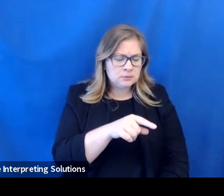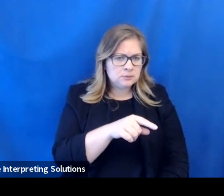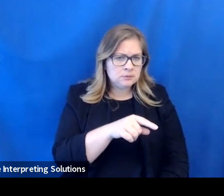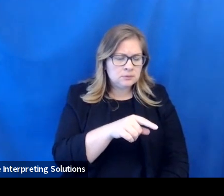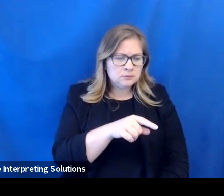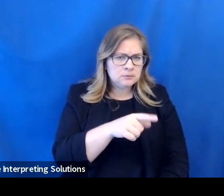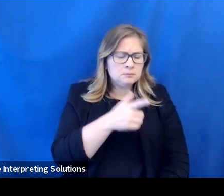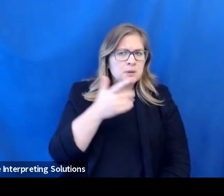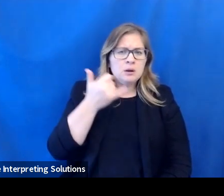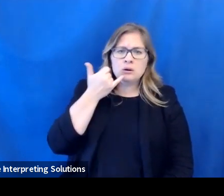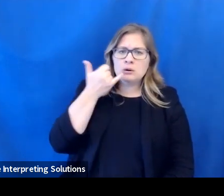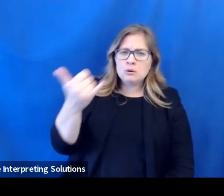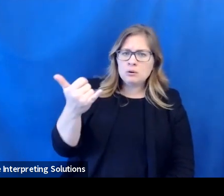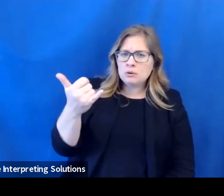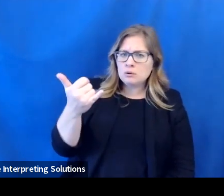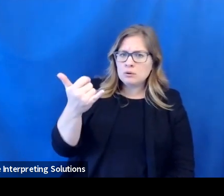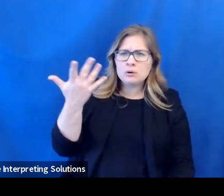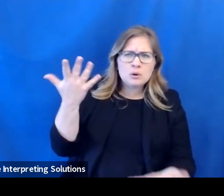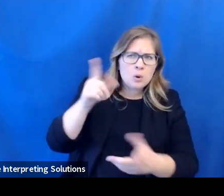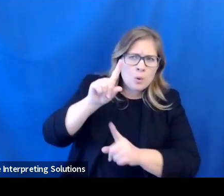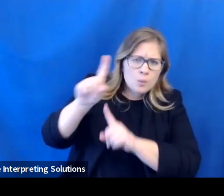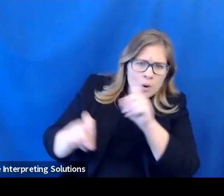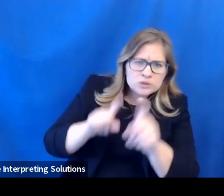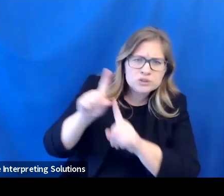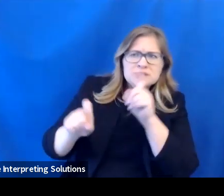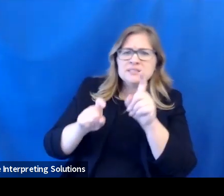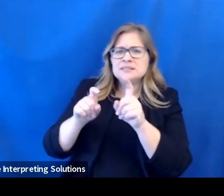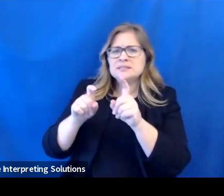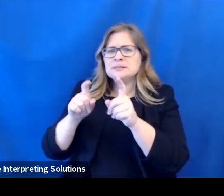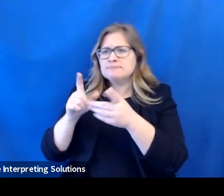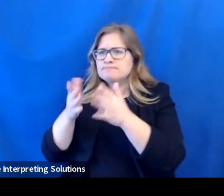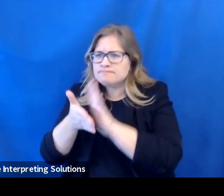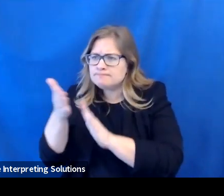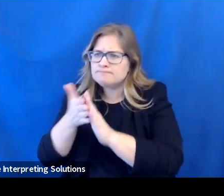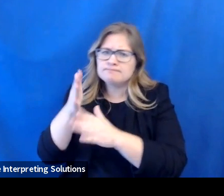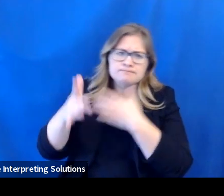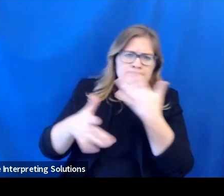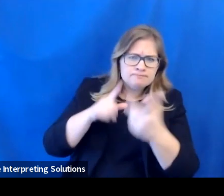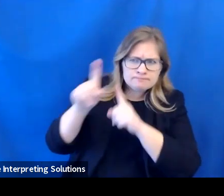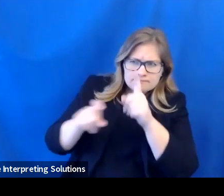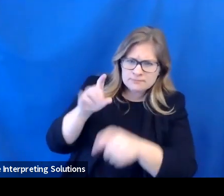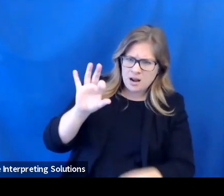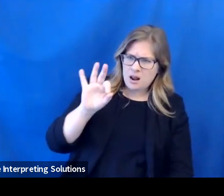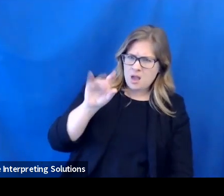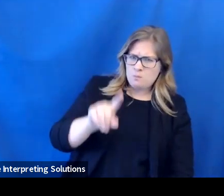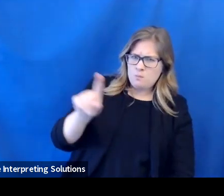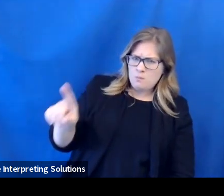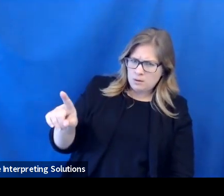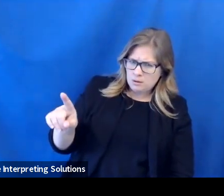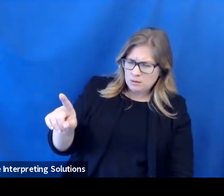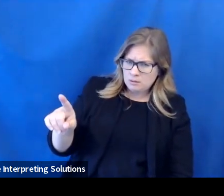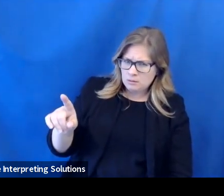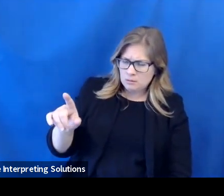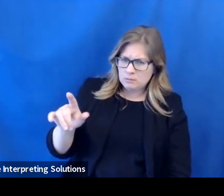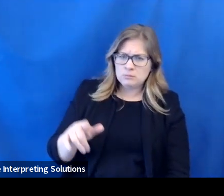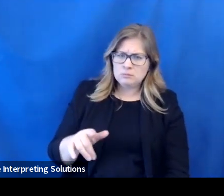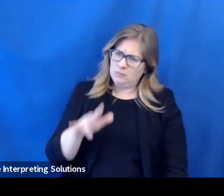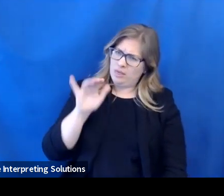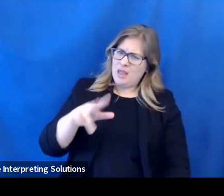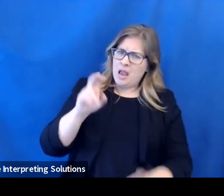are worrying that this is delaying our emergency crews responding to their calls. So how do COVID-related questions